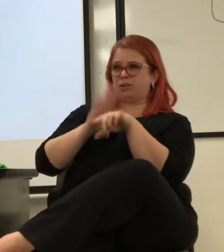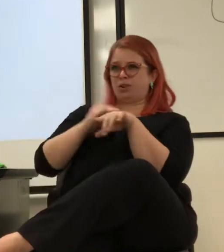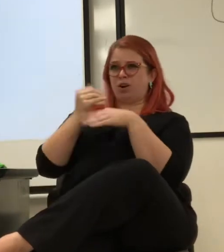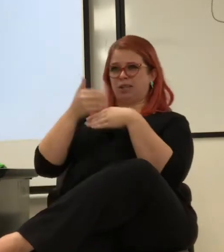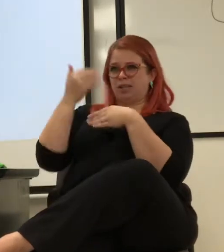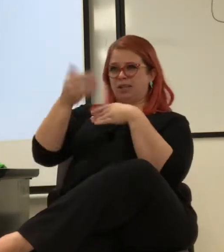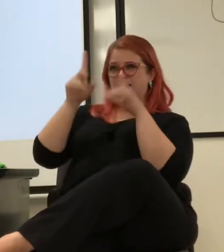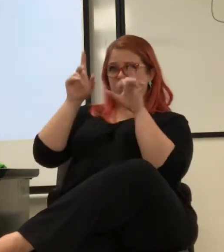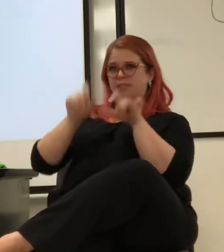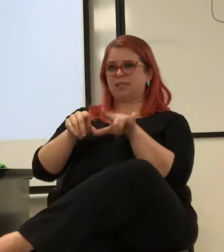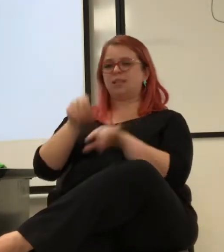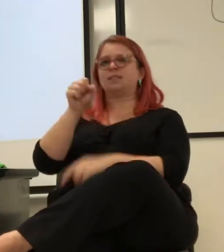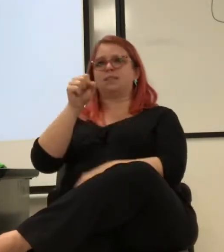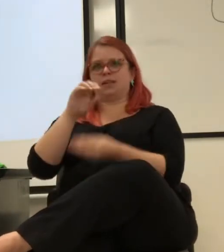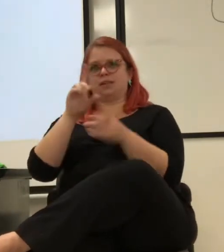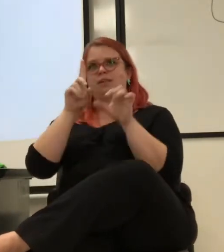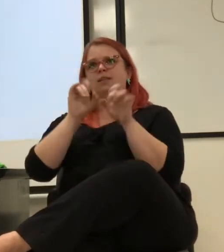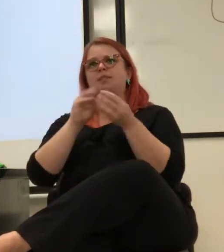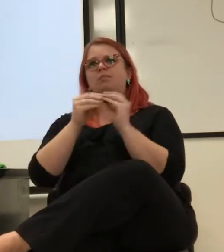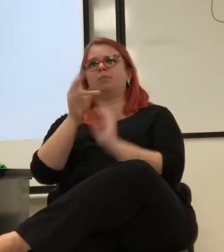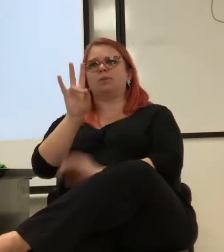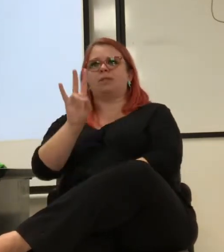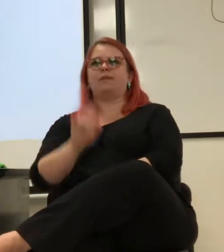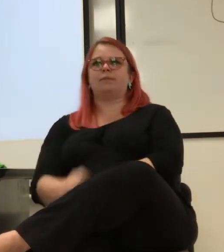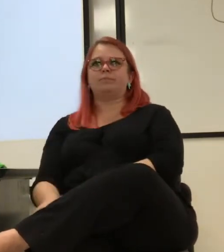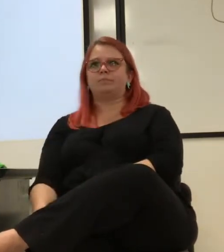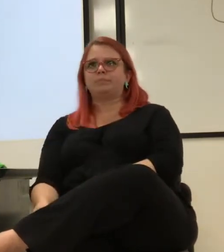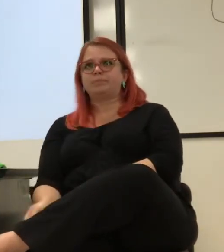Yes, number 7.